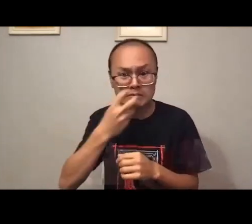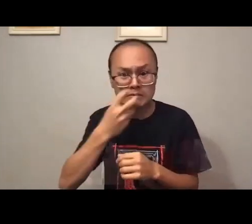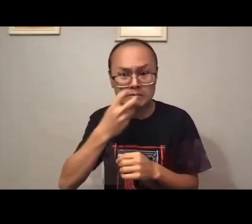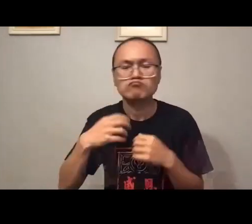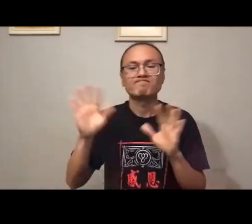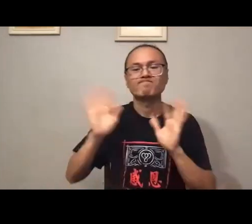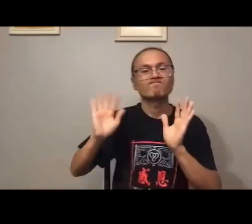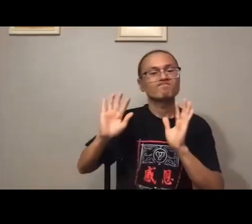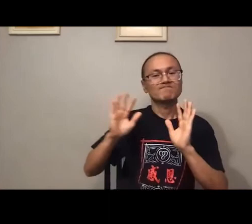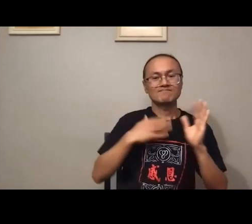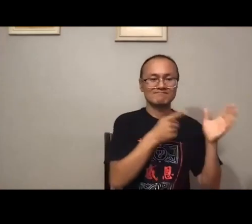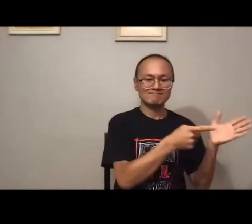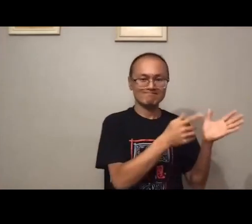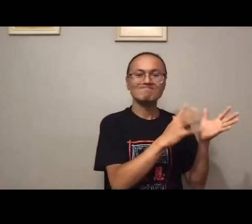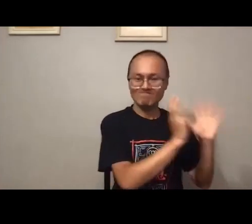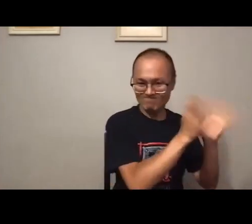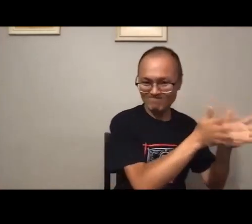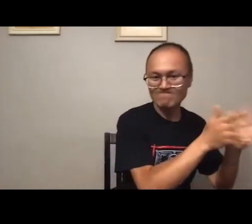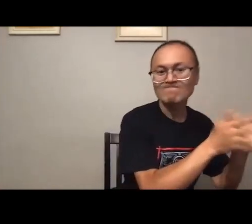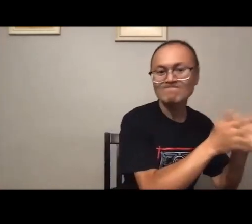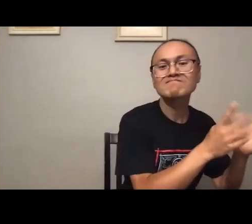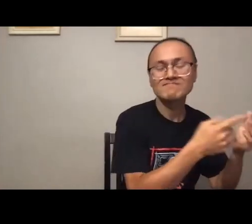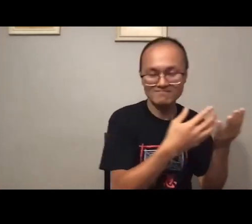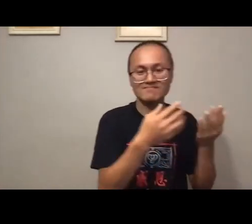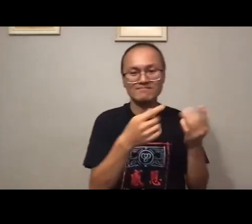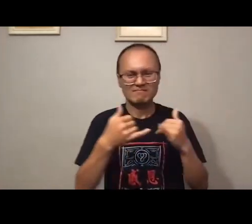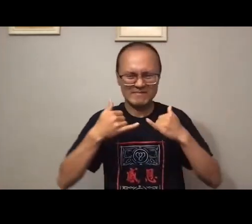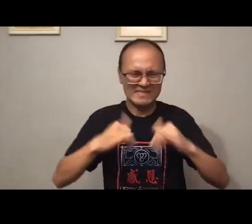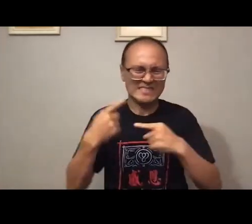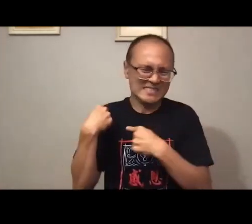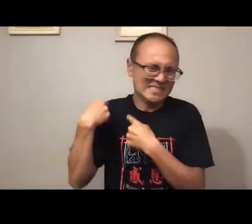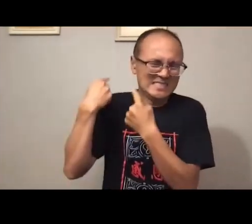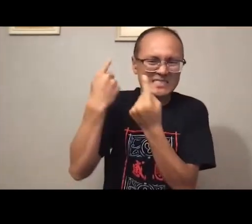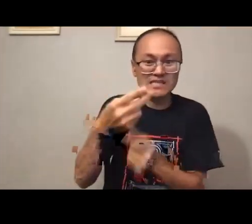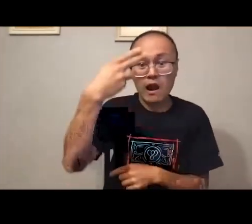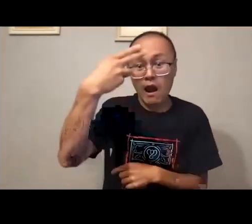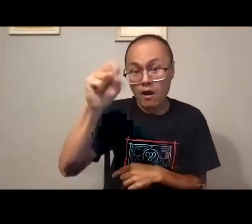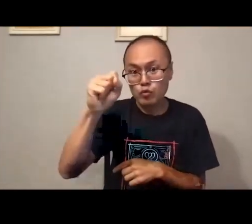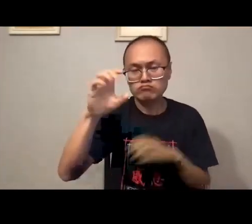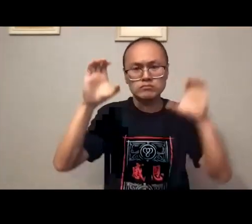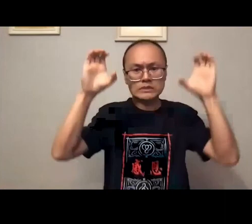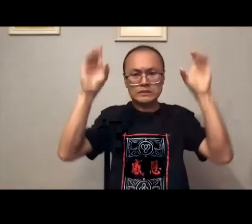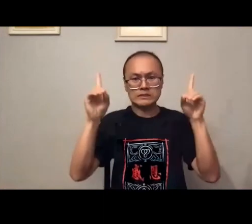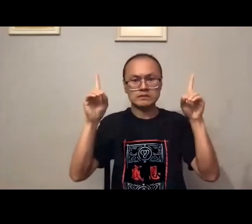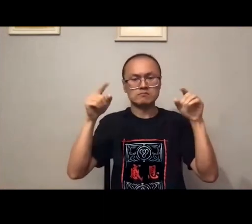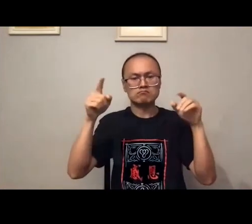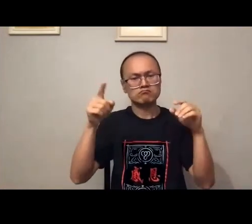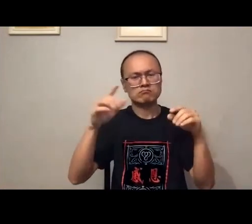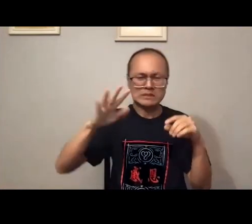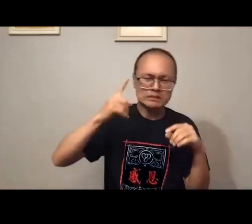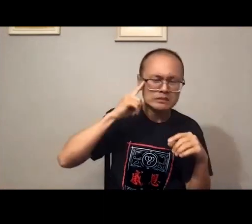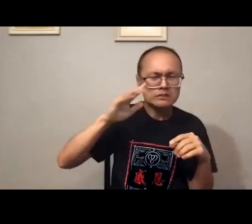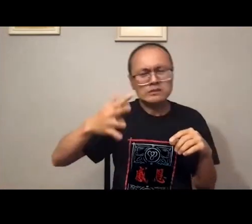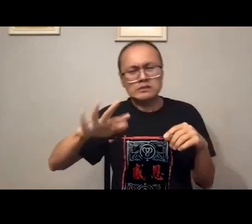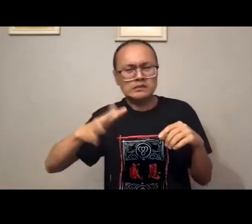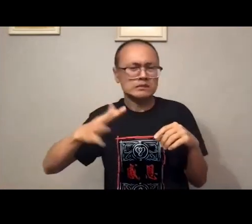still, speech reading or using speech was not something that I did well. When